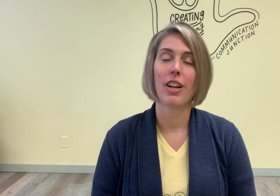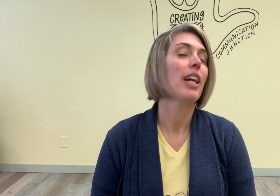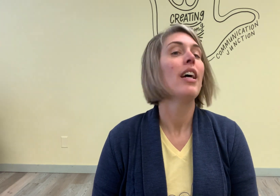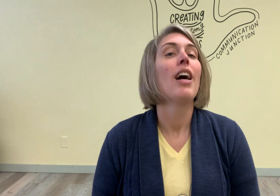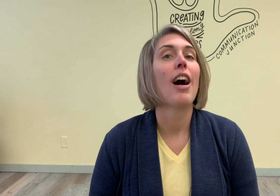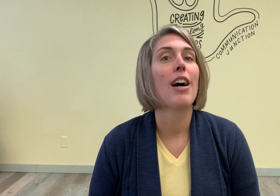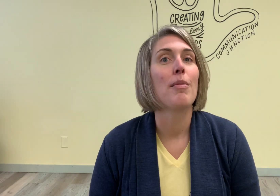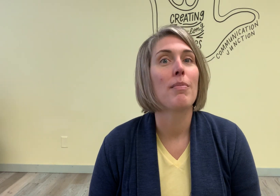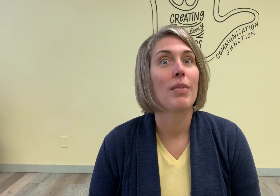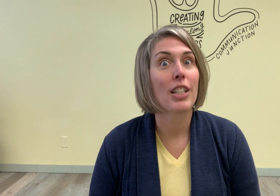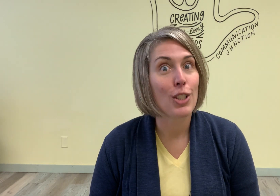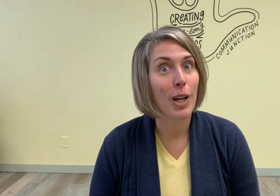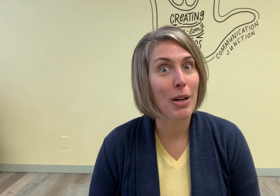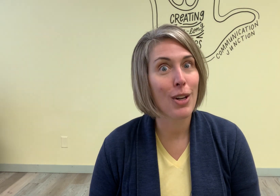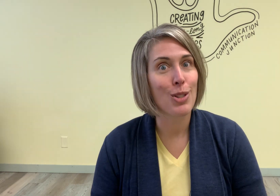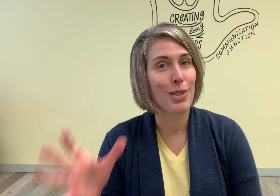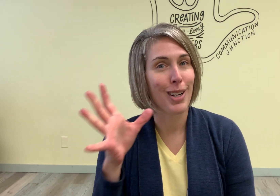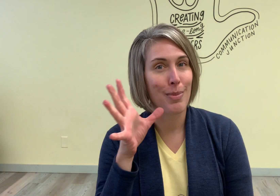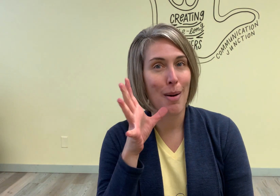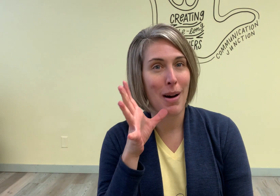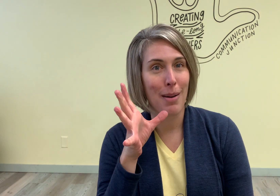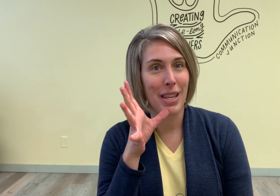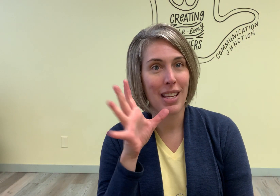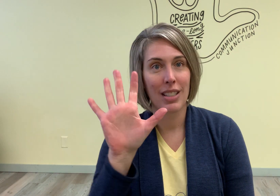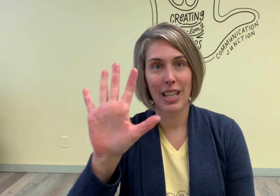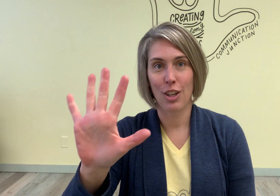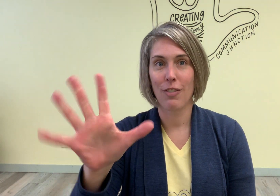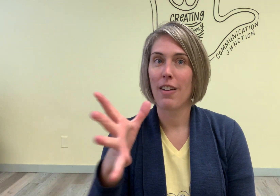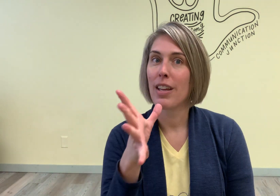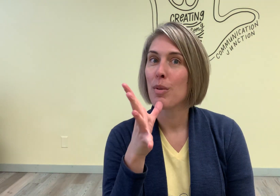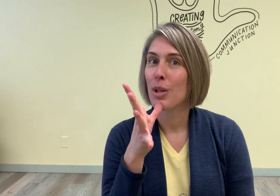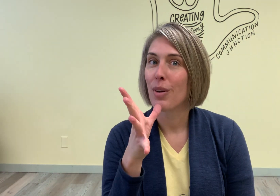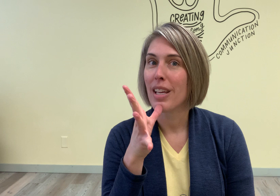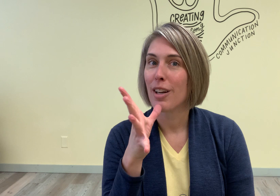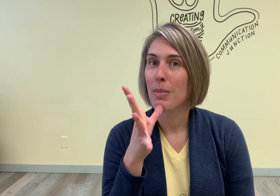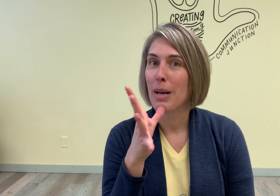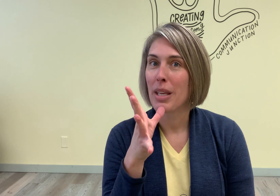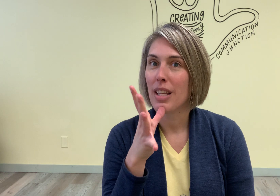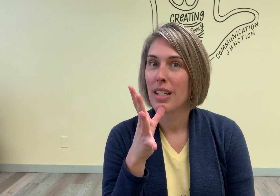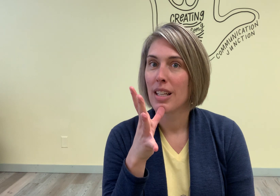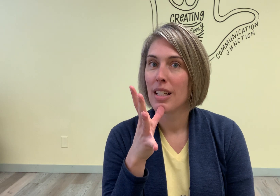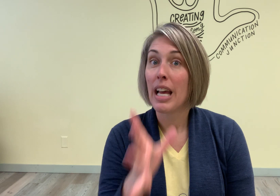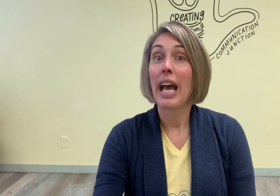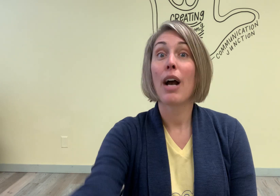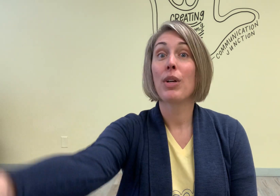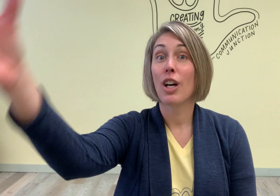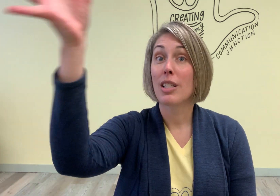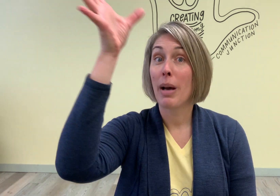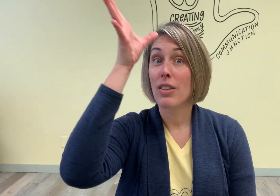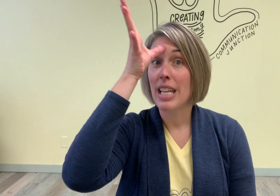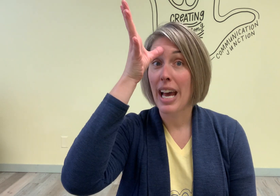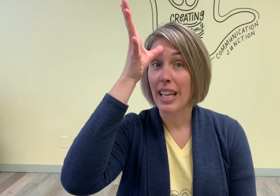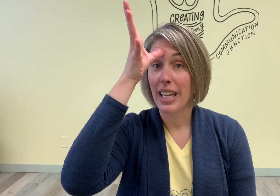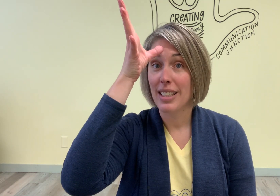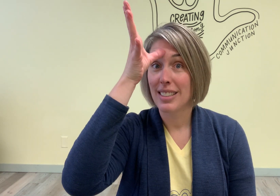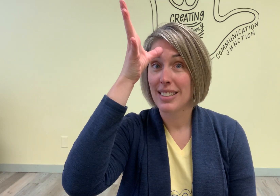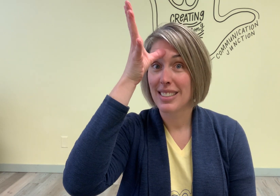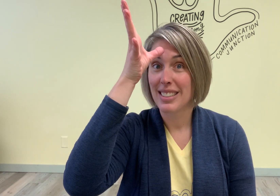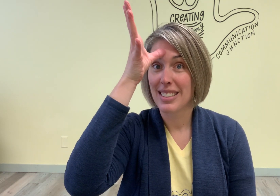vocabulary, let's talk about those. We talked about mommy. Take your 5 hand and put it right here, mommy. And we talked about daddy,